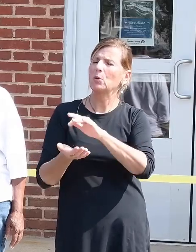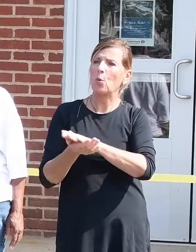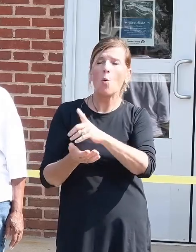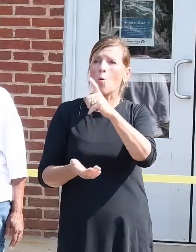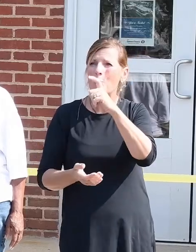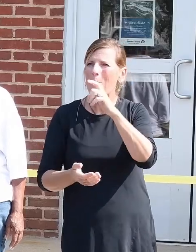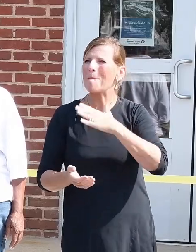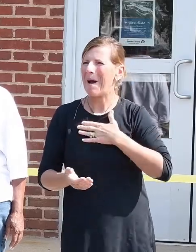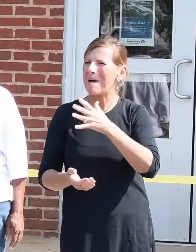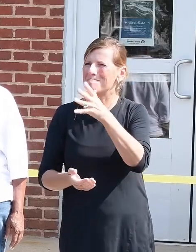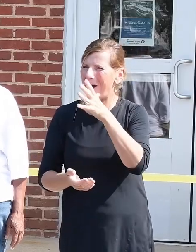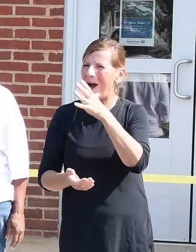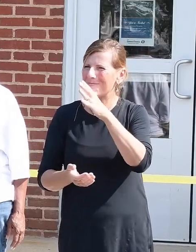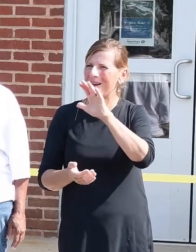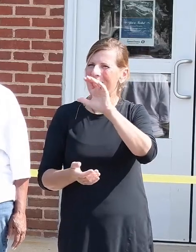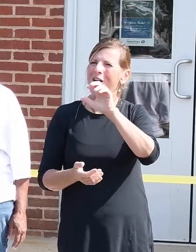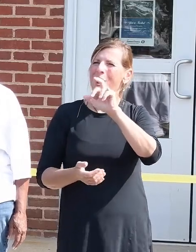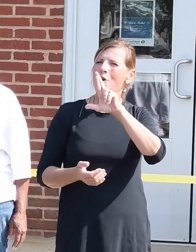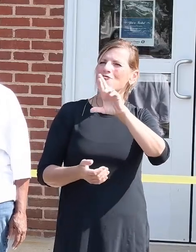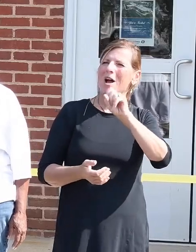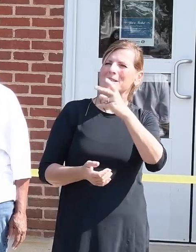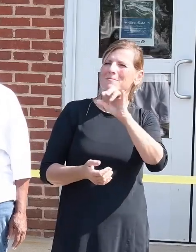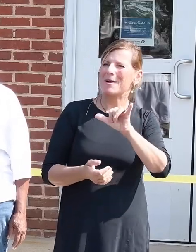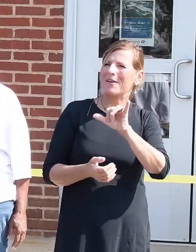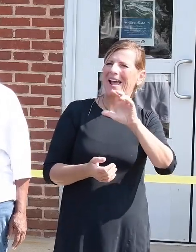who taught there for over 30 years.